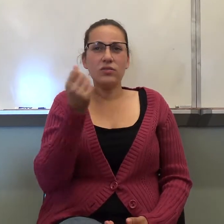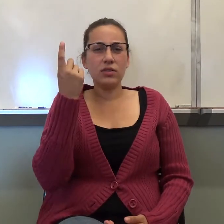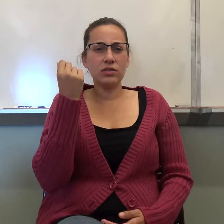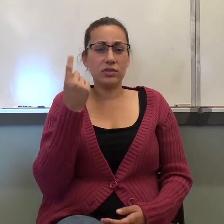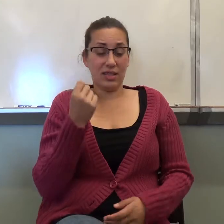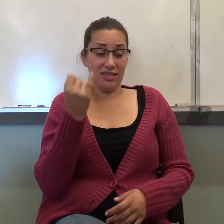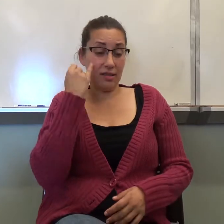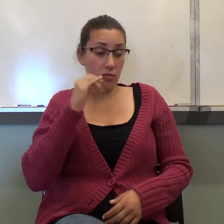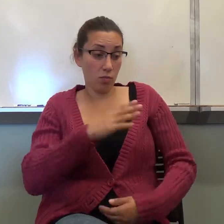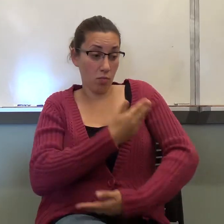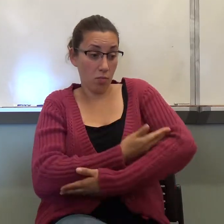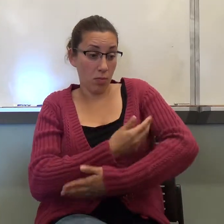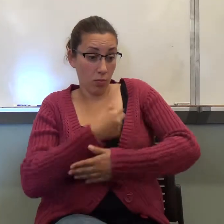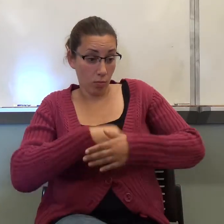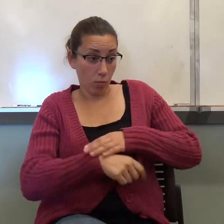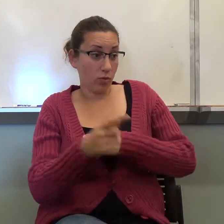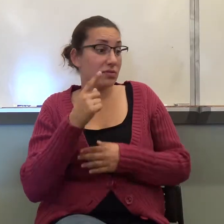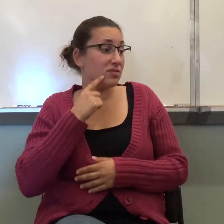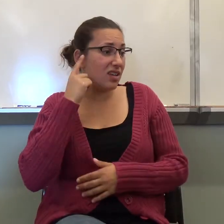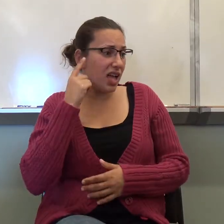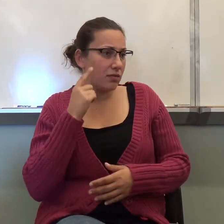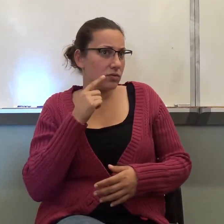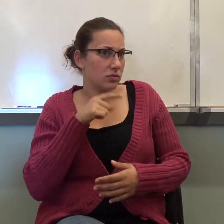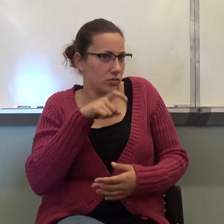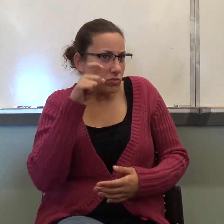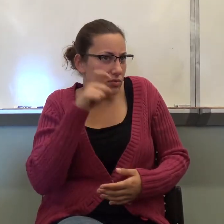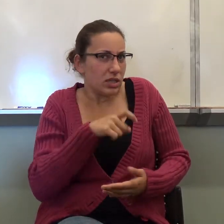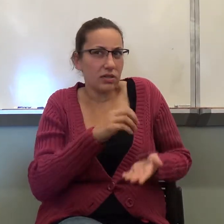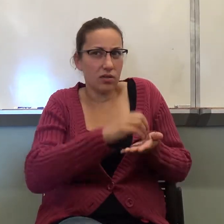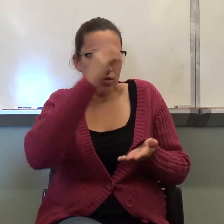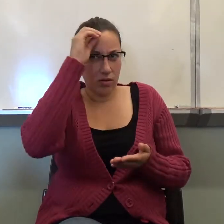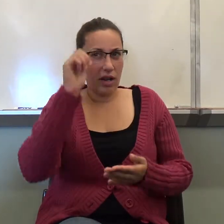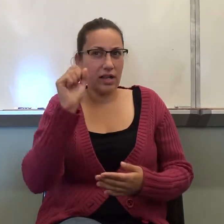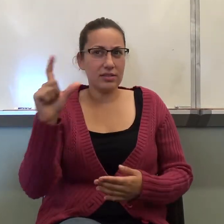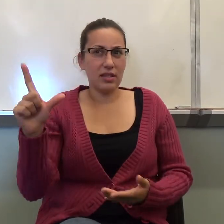3 plus 5 is equal to 2 times 3 plus 2 times 5.